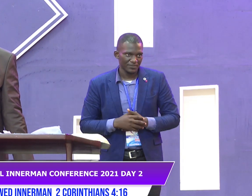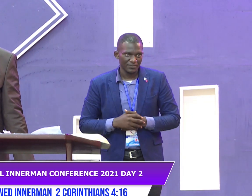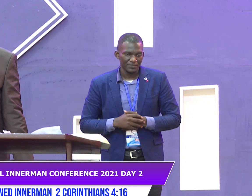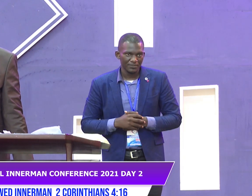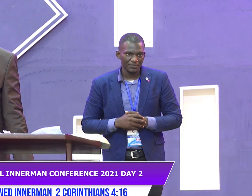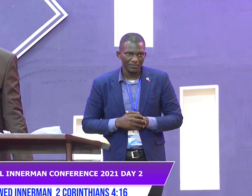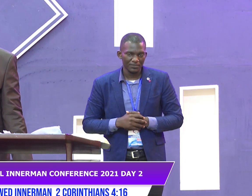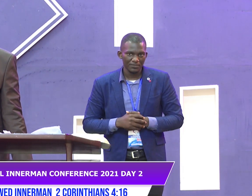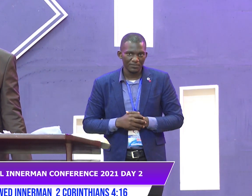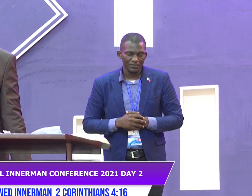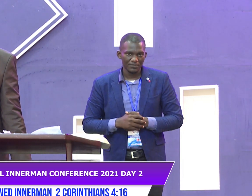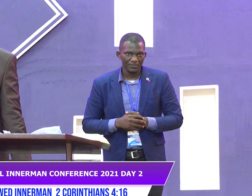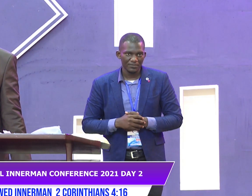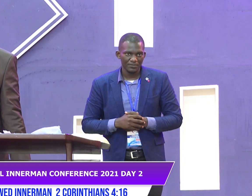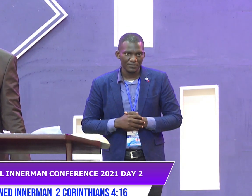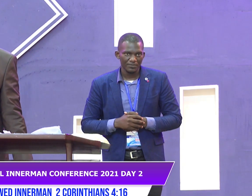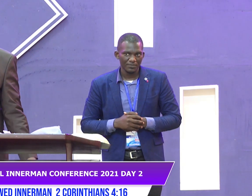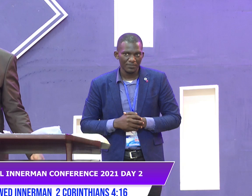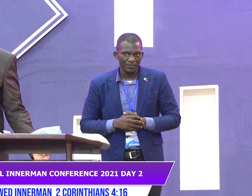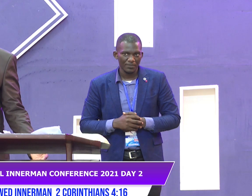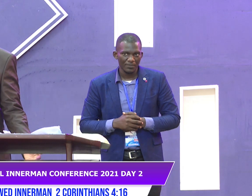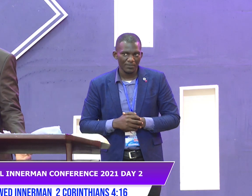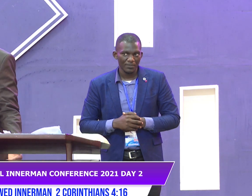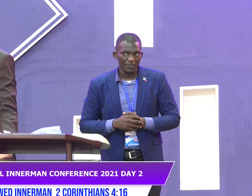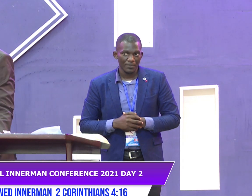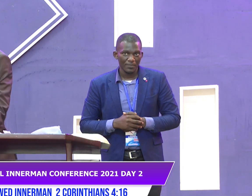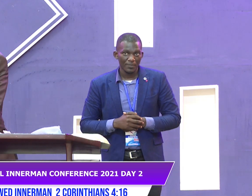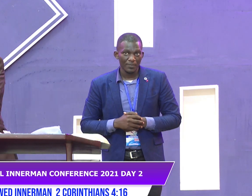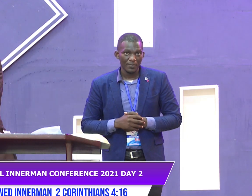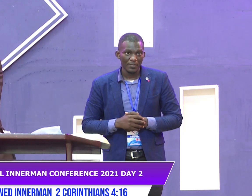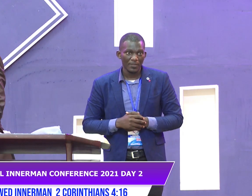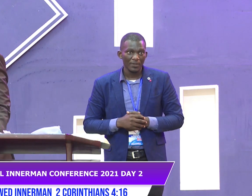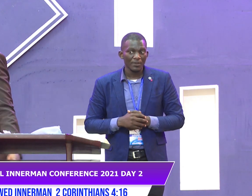is continuity of his fellowship with you. At